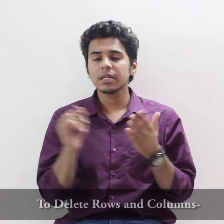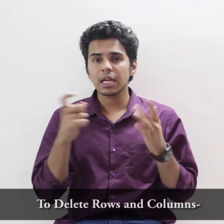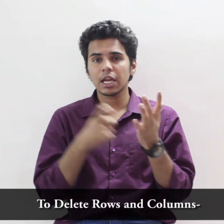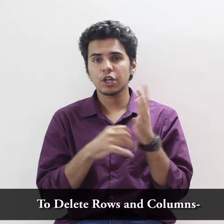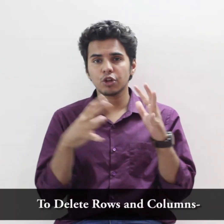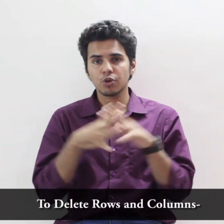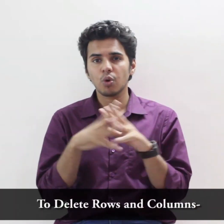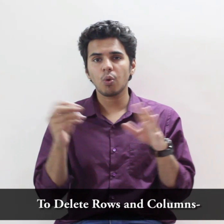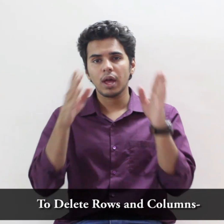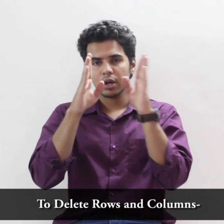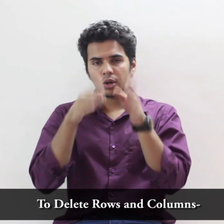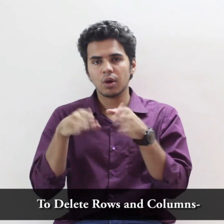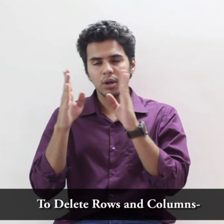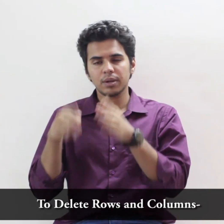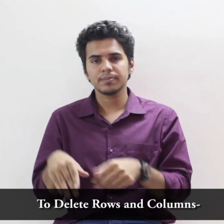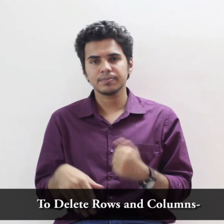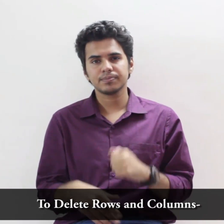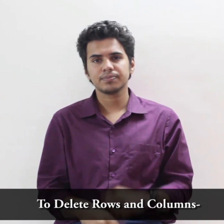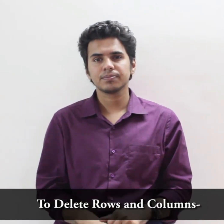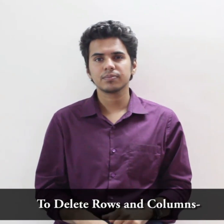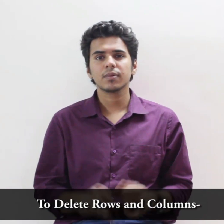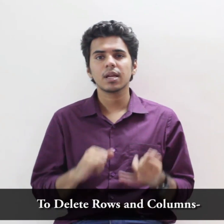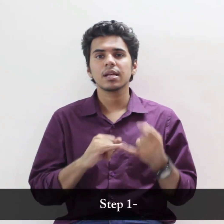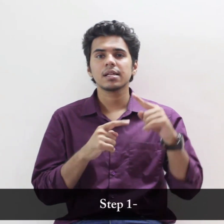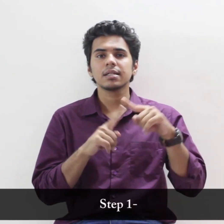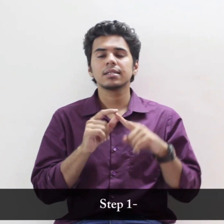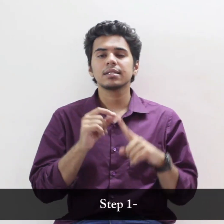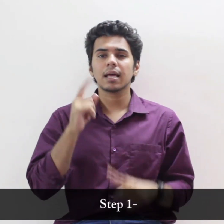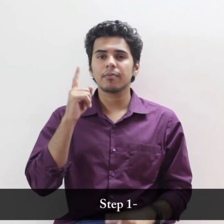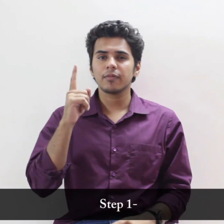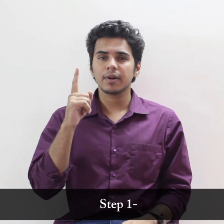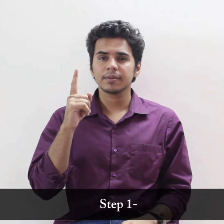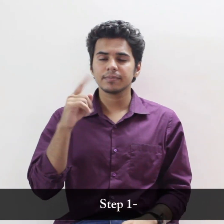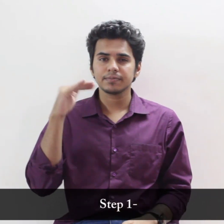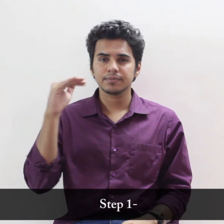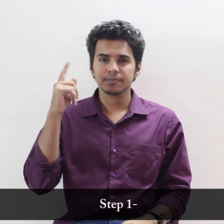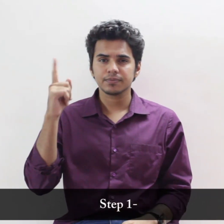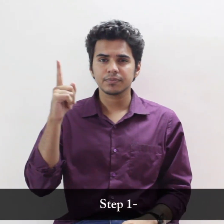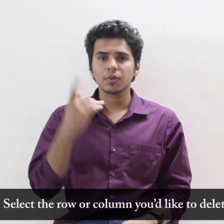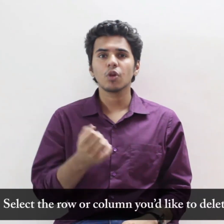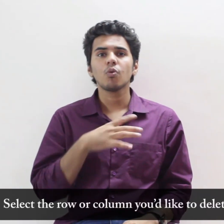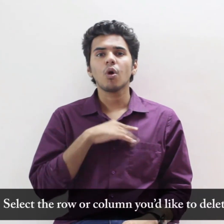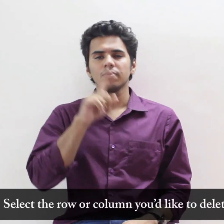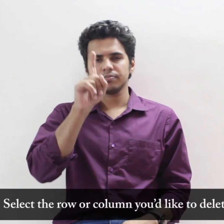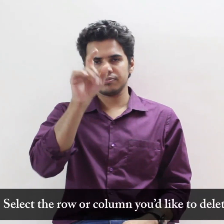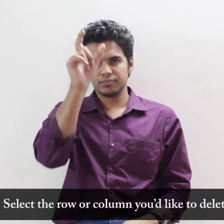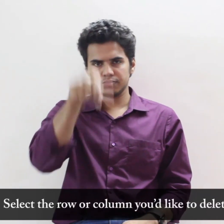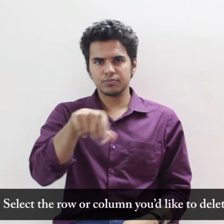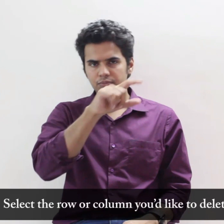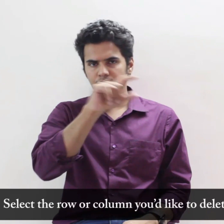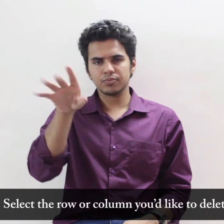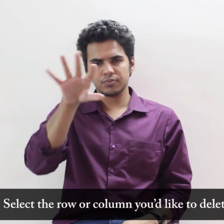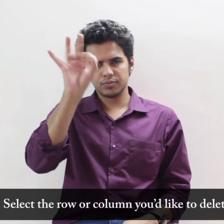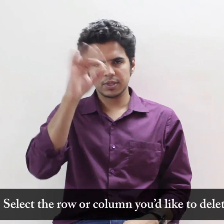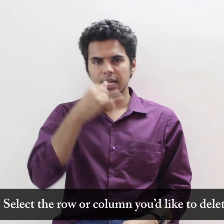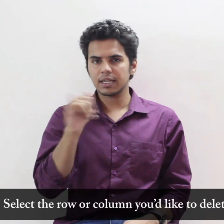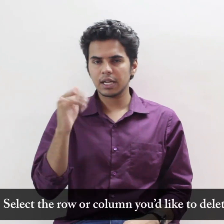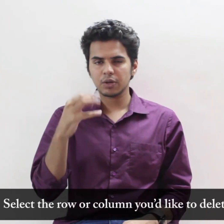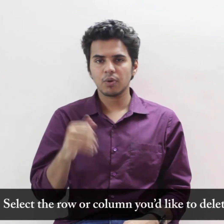To delete rows and columns, Step 1. Select the row or column you would like to